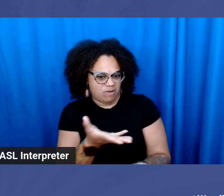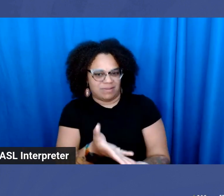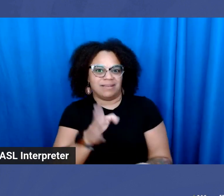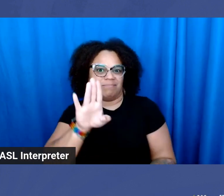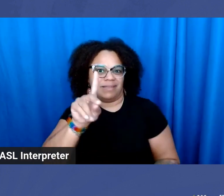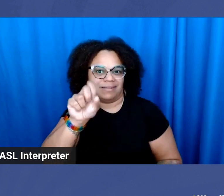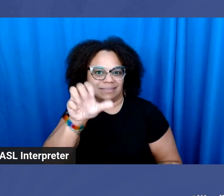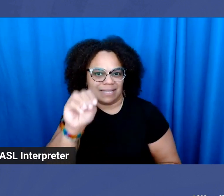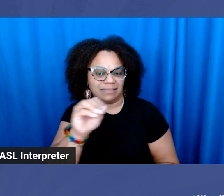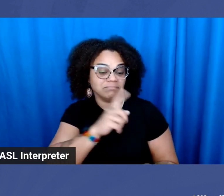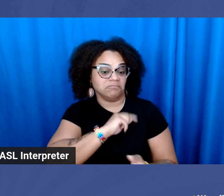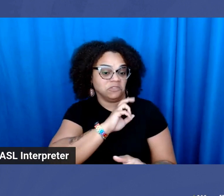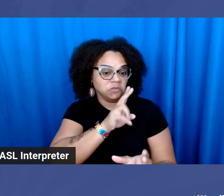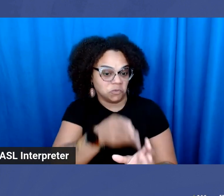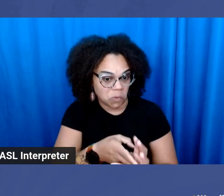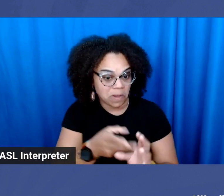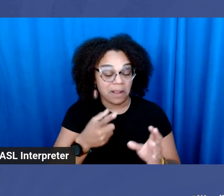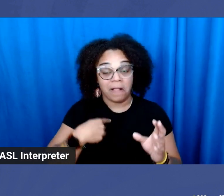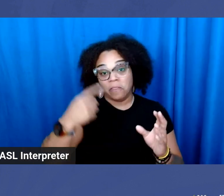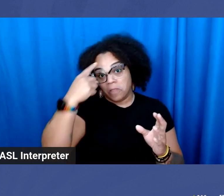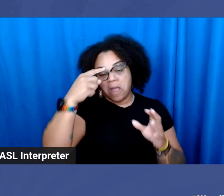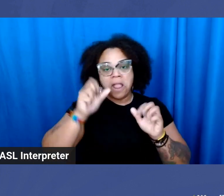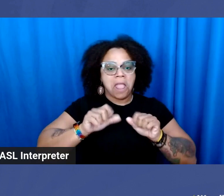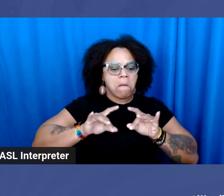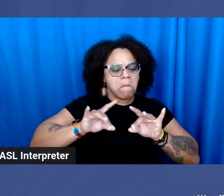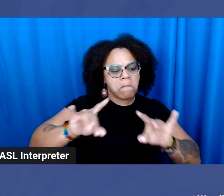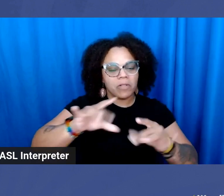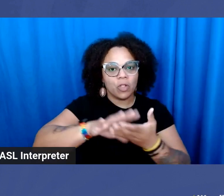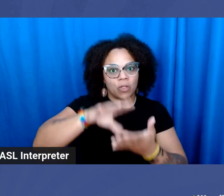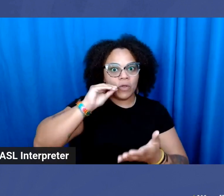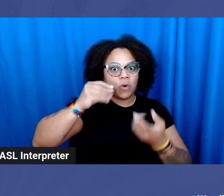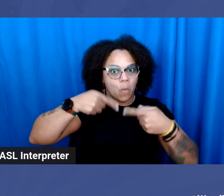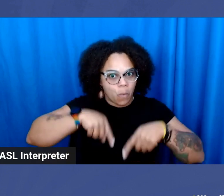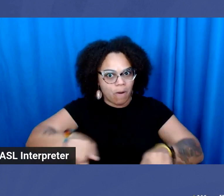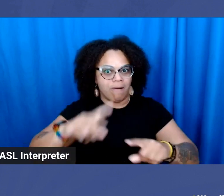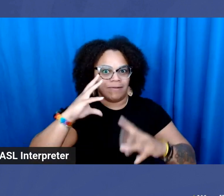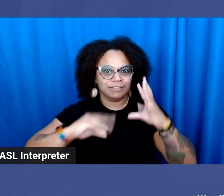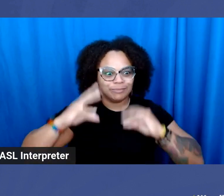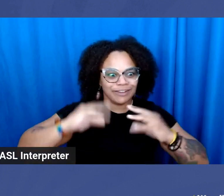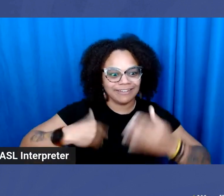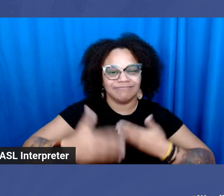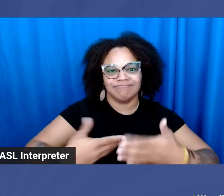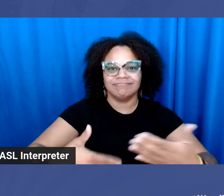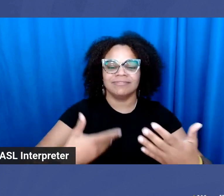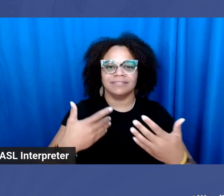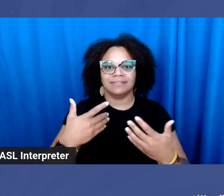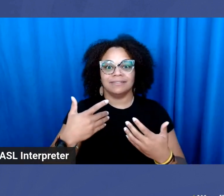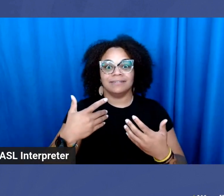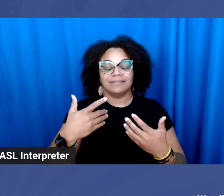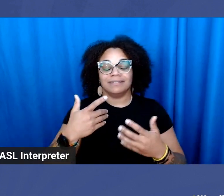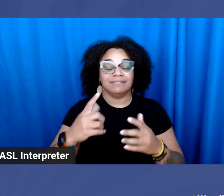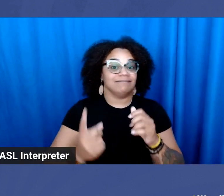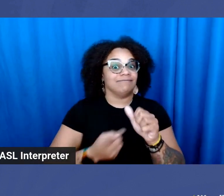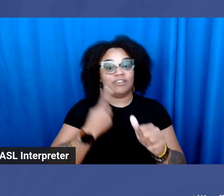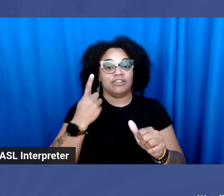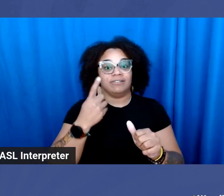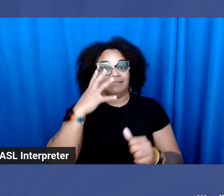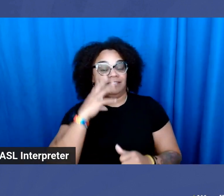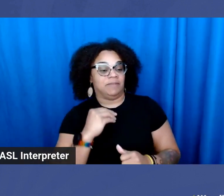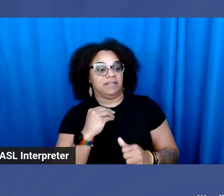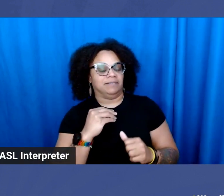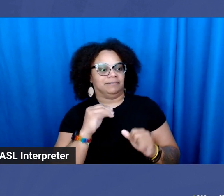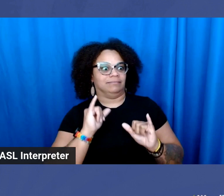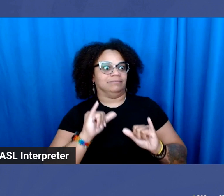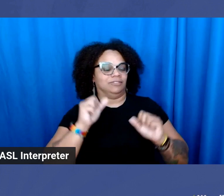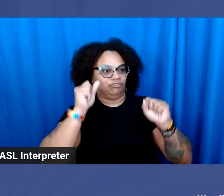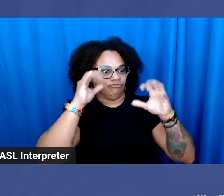learn a lot about it through doing it, through the experience. So it was pretty shocking and exciting every day because I